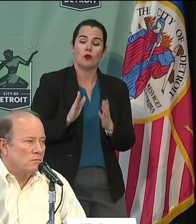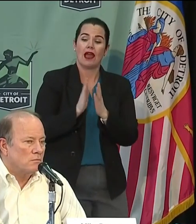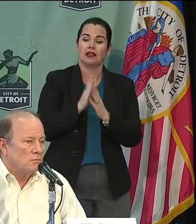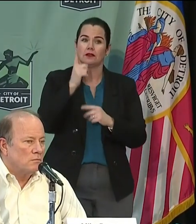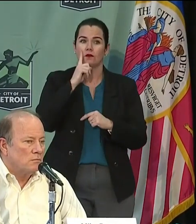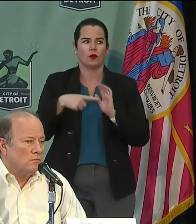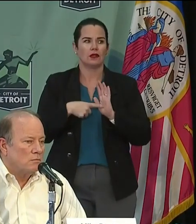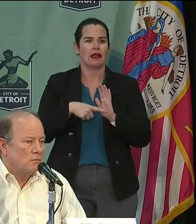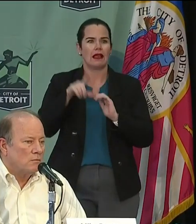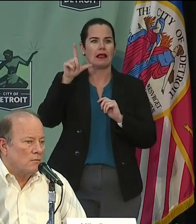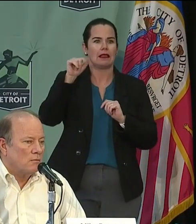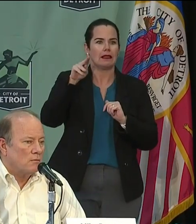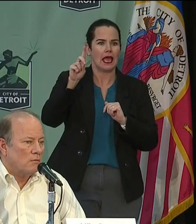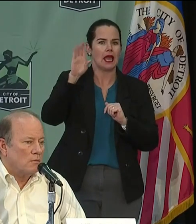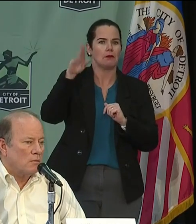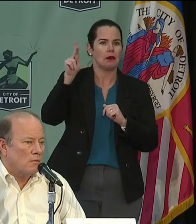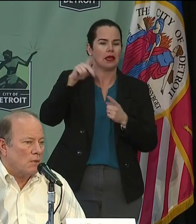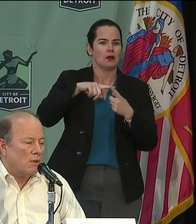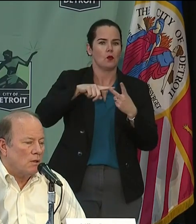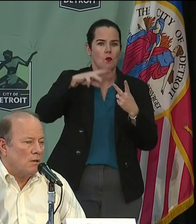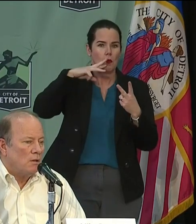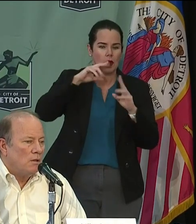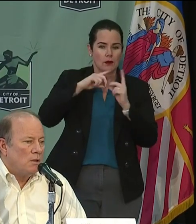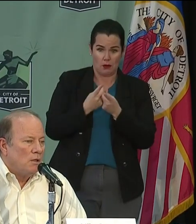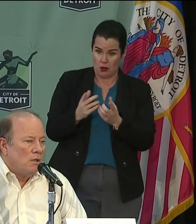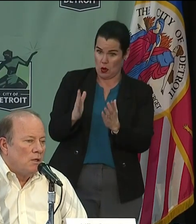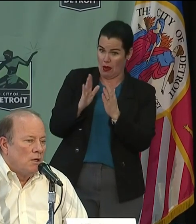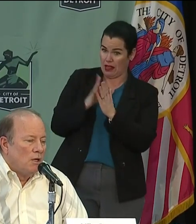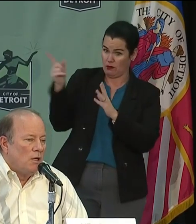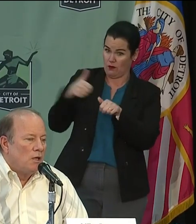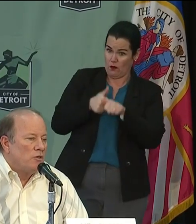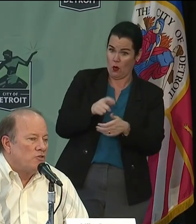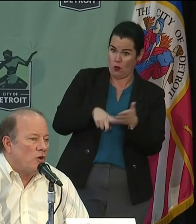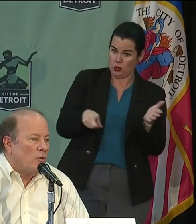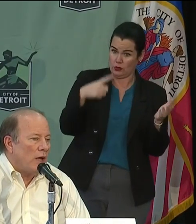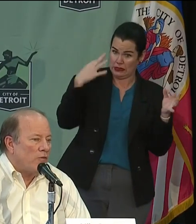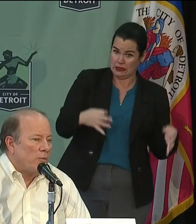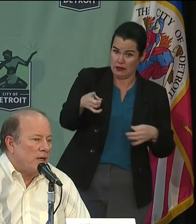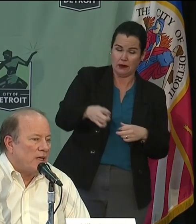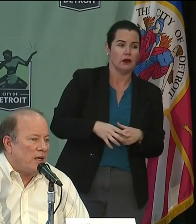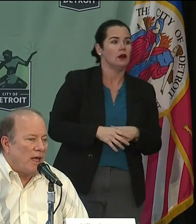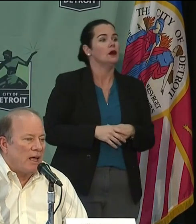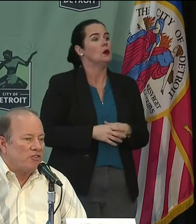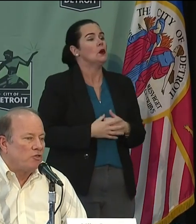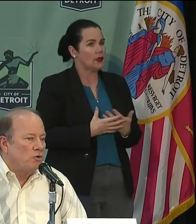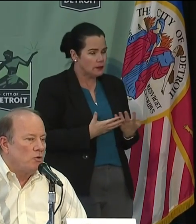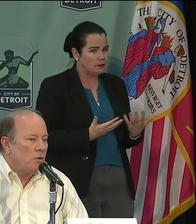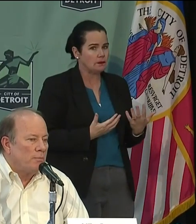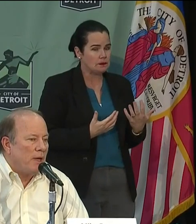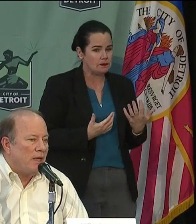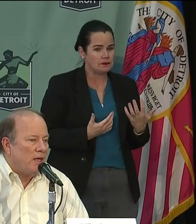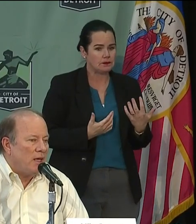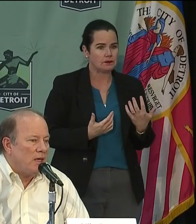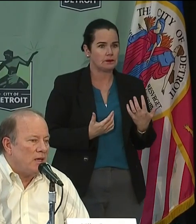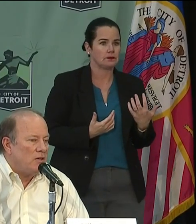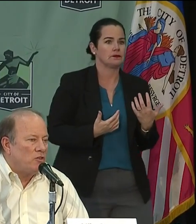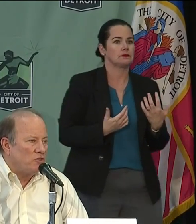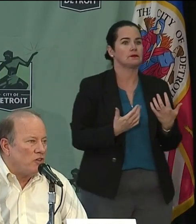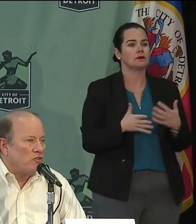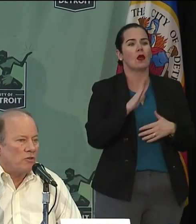like the Land Bank and Water Department implement similar actions? So everybody has to make